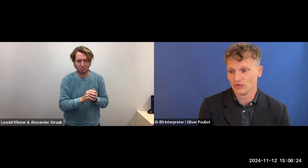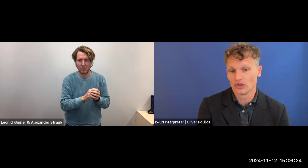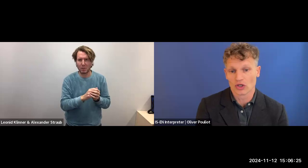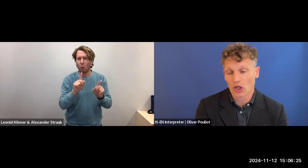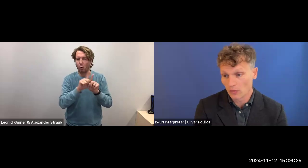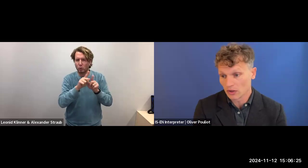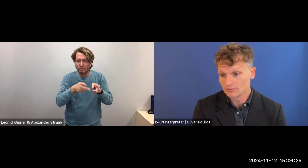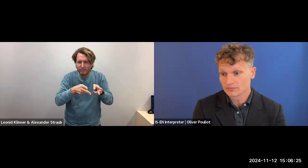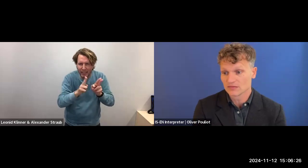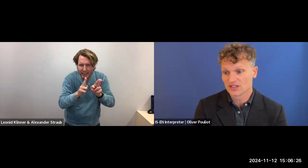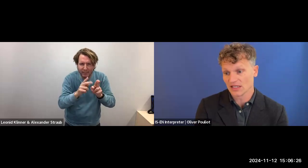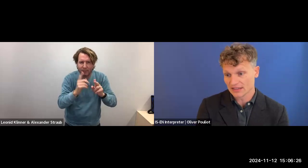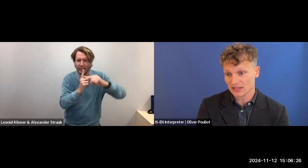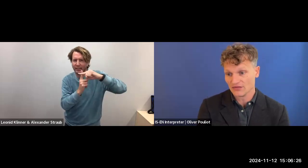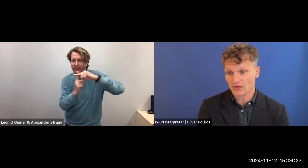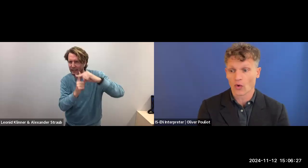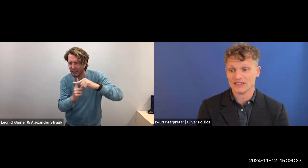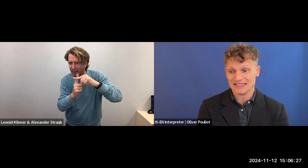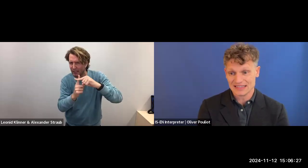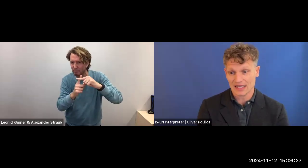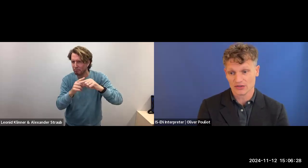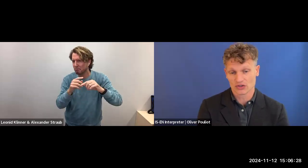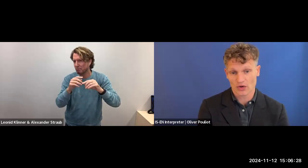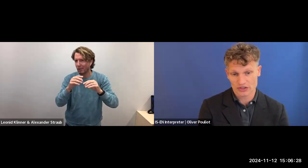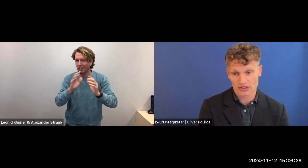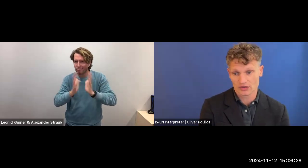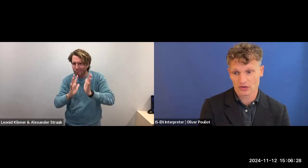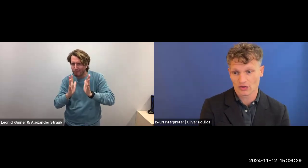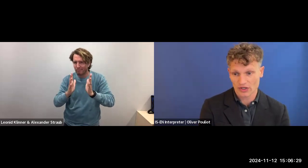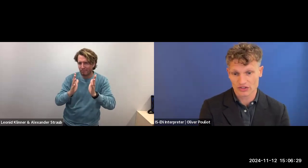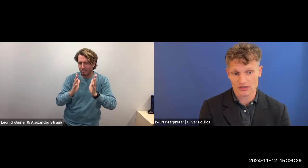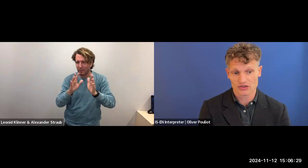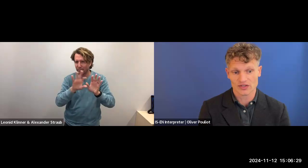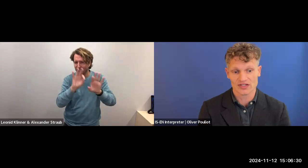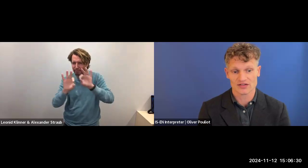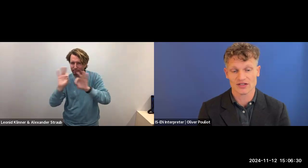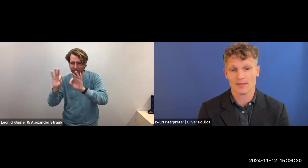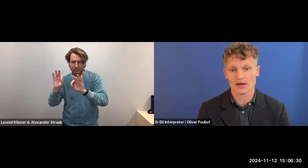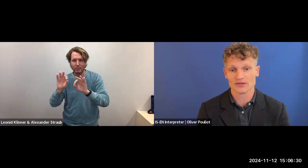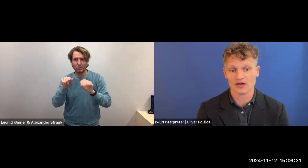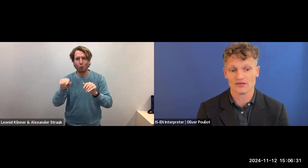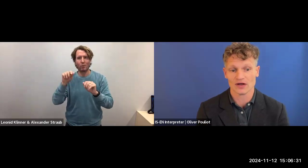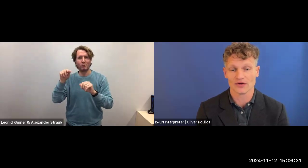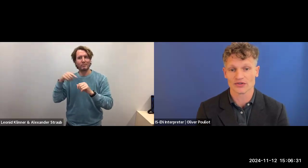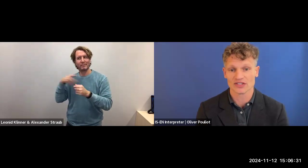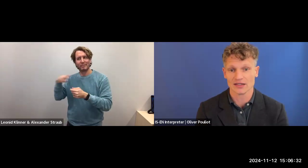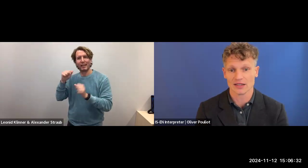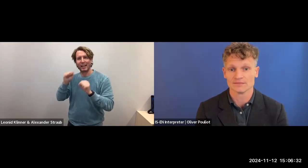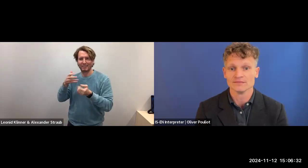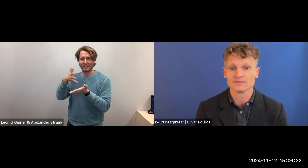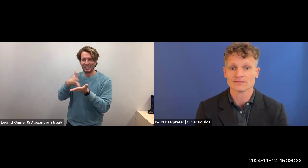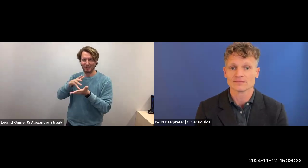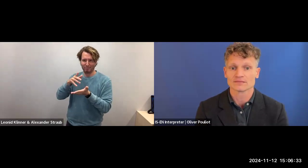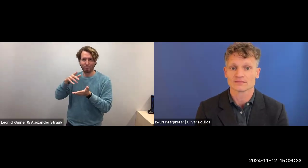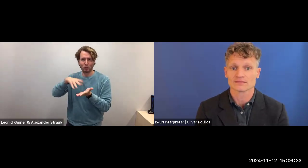related to global, selective, or detailed questions to assess the amount of